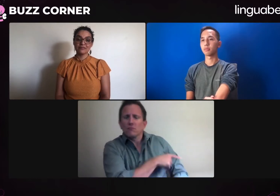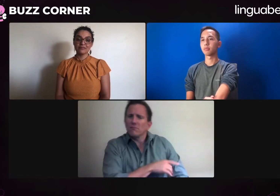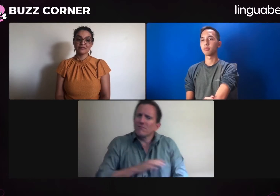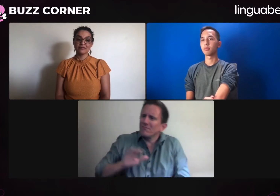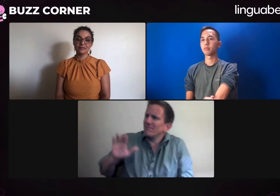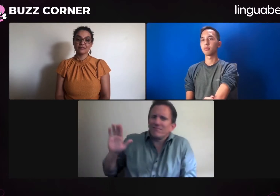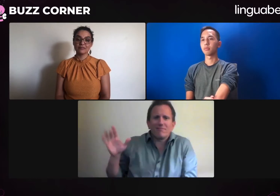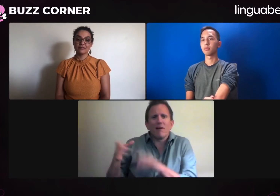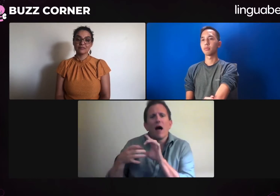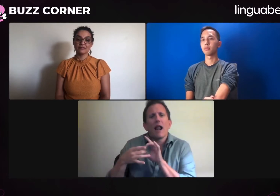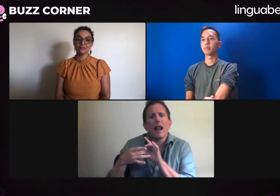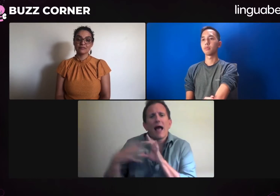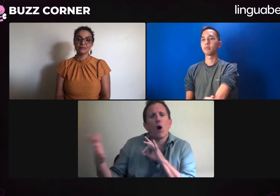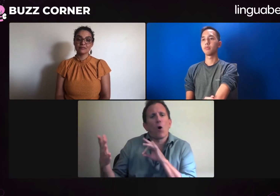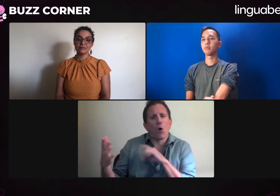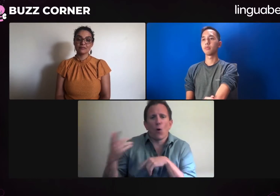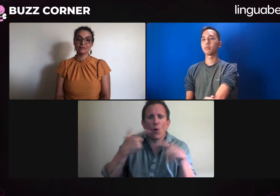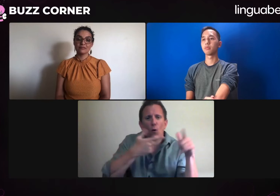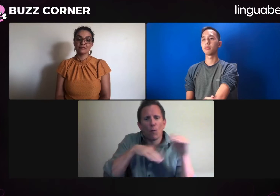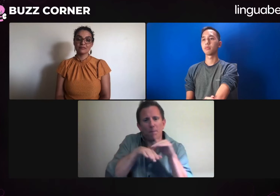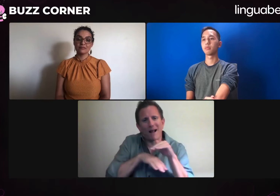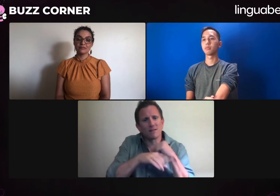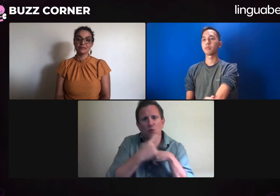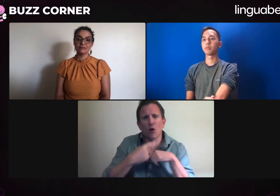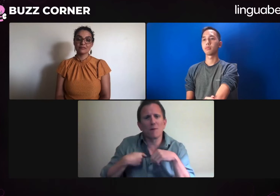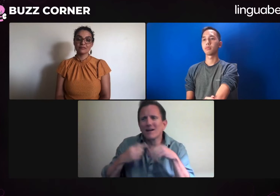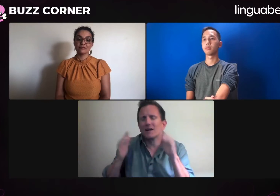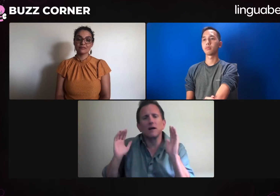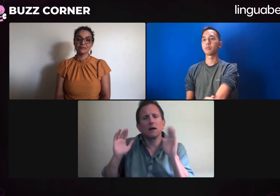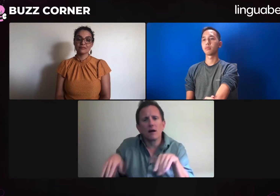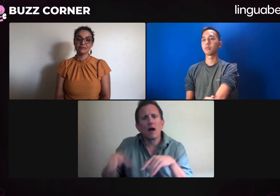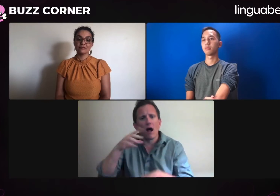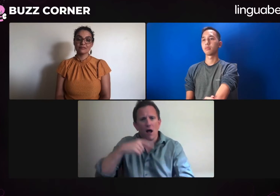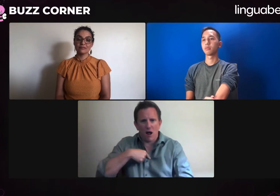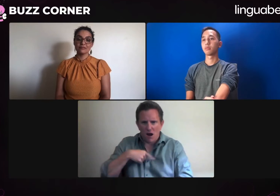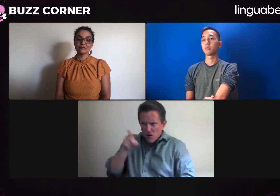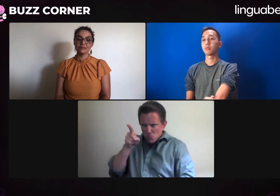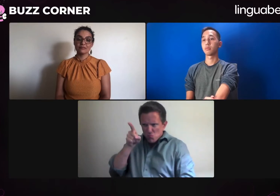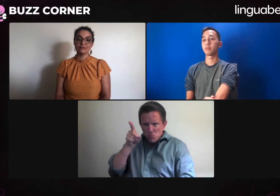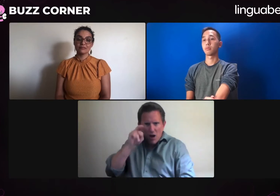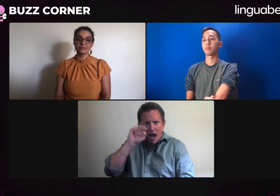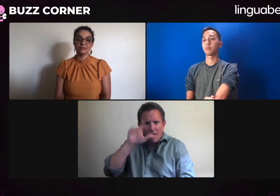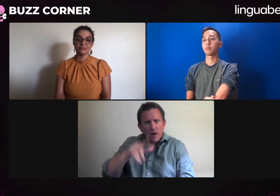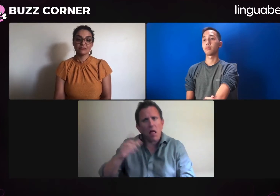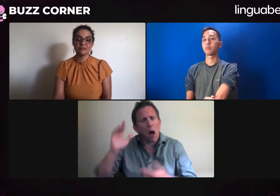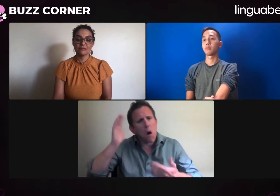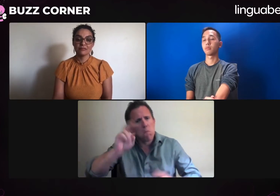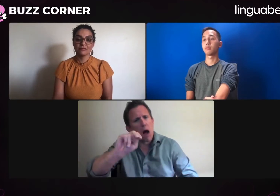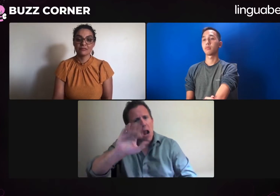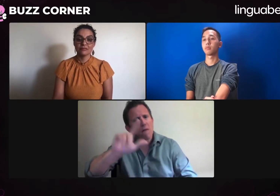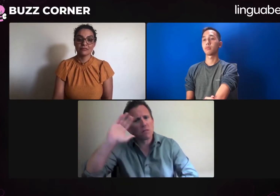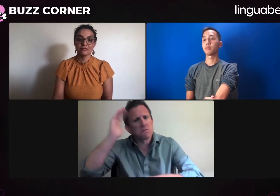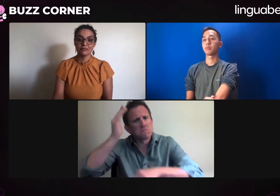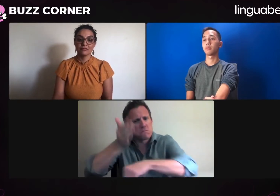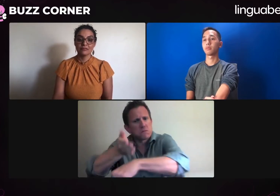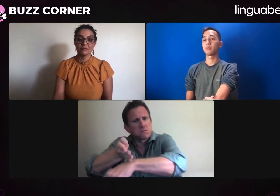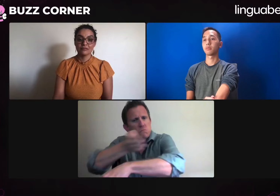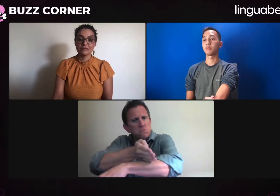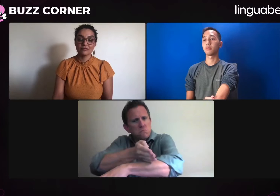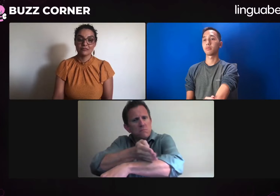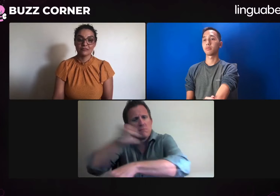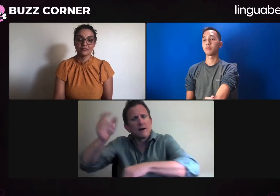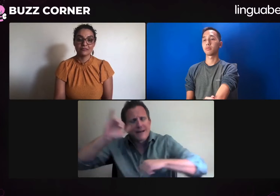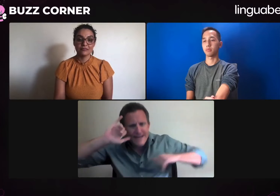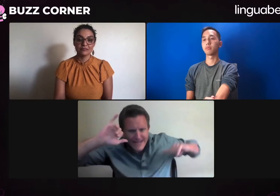And so we were talking at a conference last year, and he told me essentially to let it go. And I said, well, but